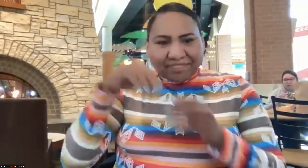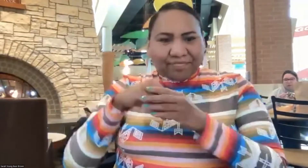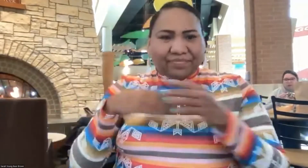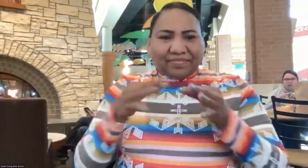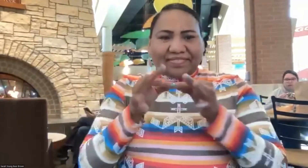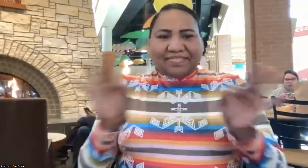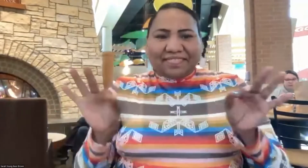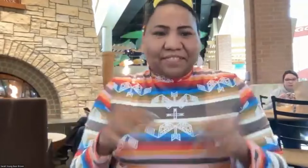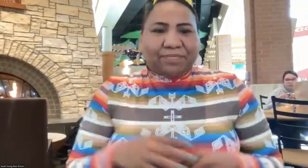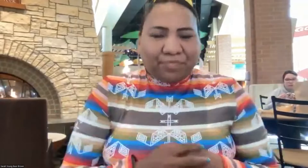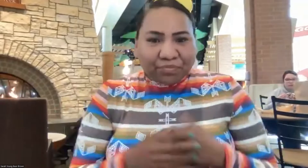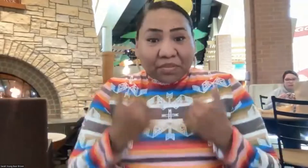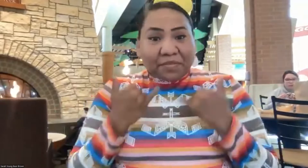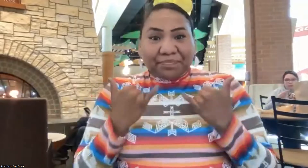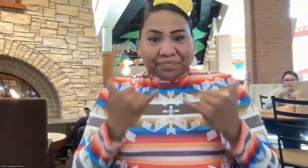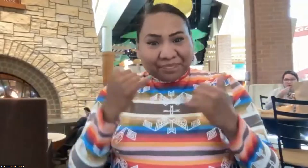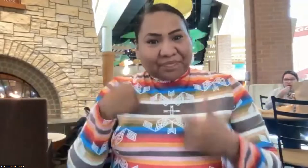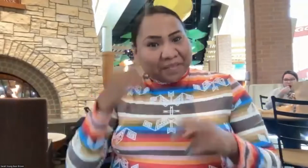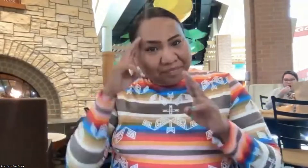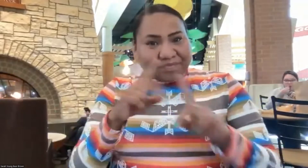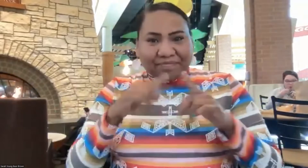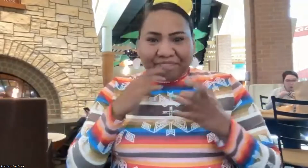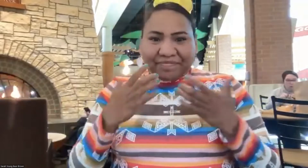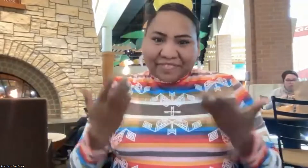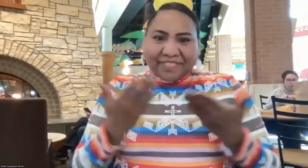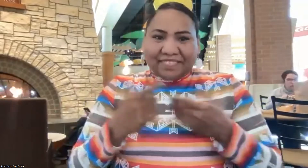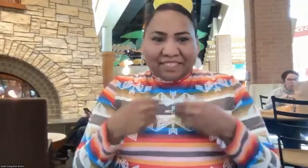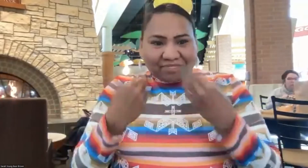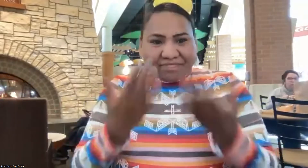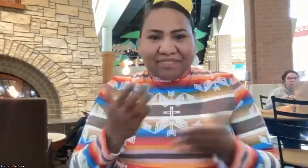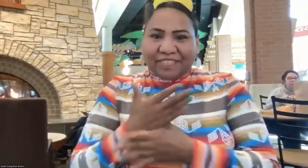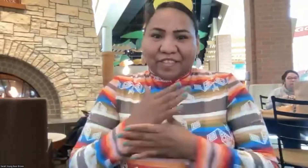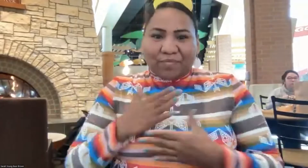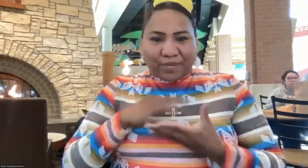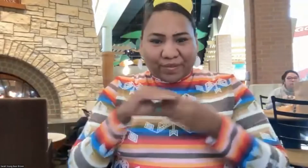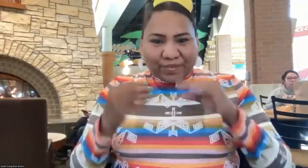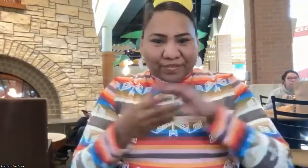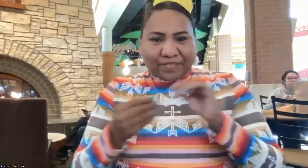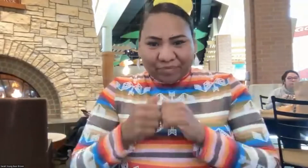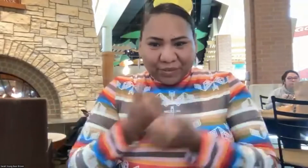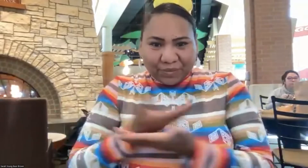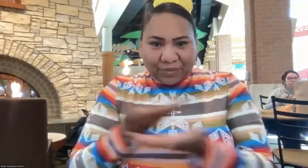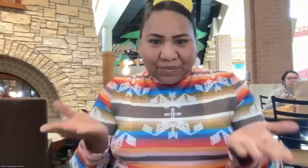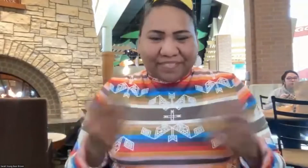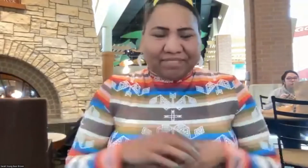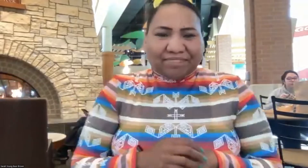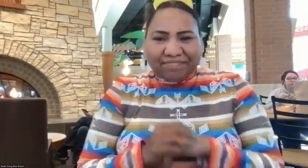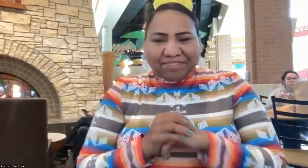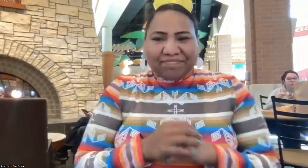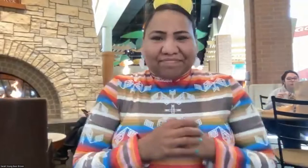What? Greetings in my native language. It surely is a pleasure to join you today and share